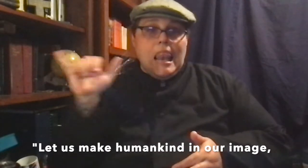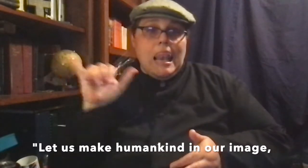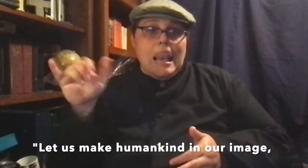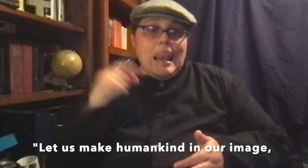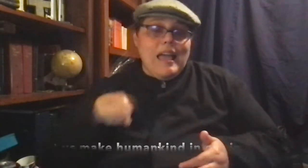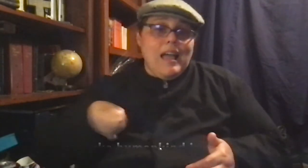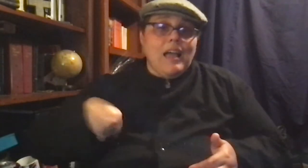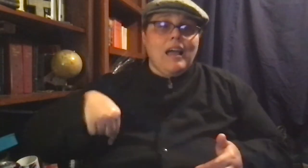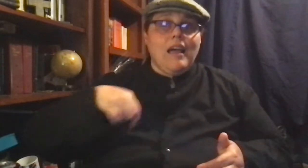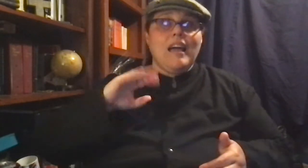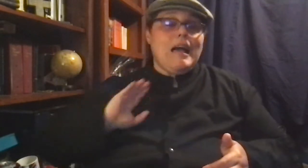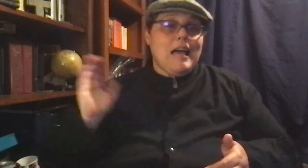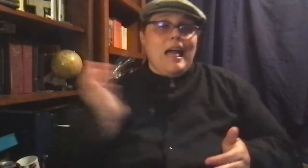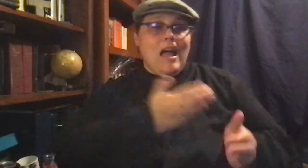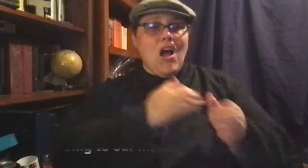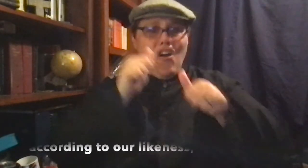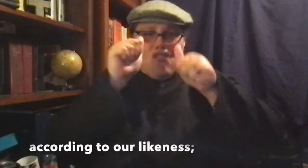our likeness.